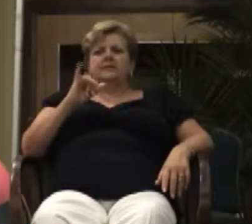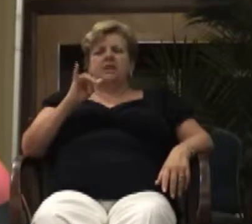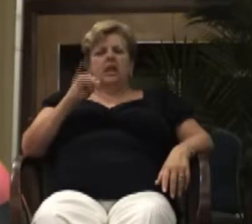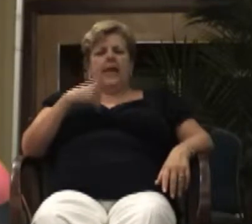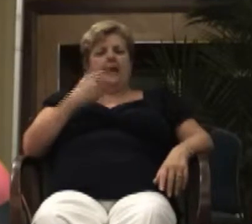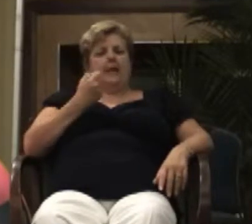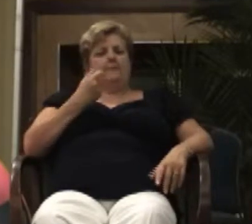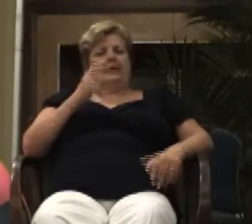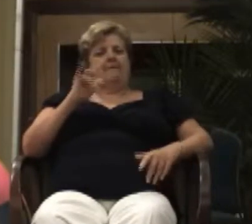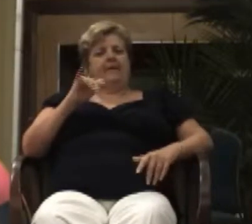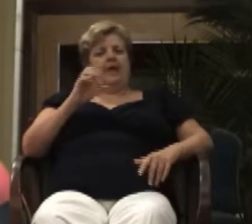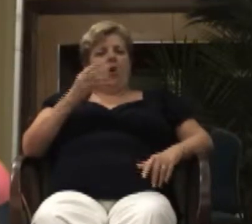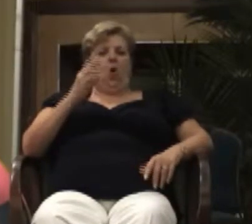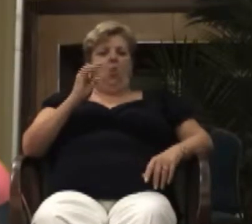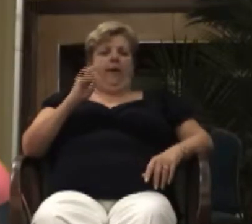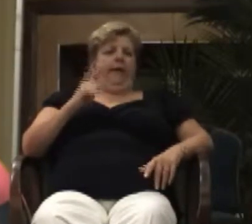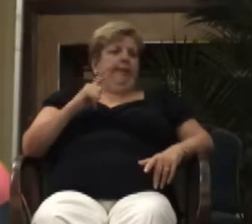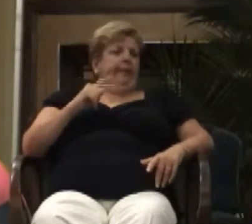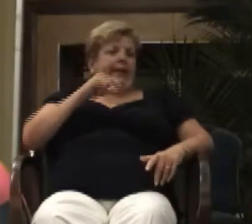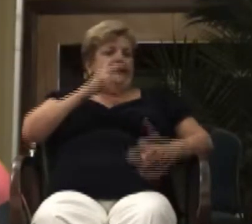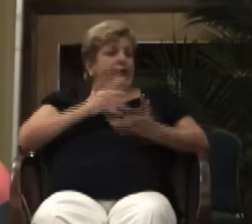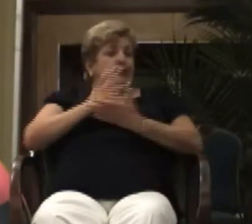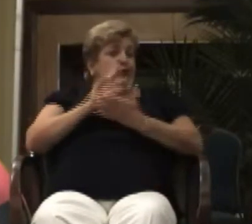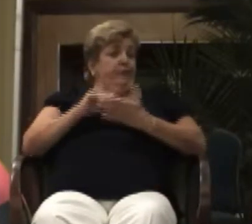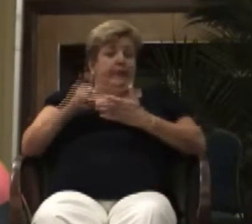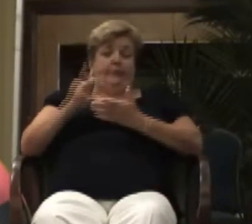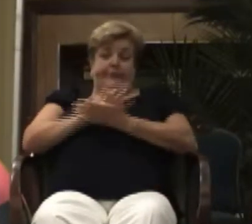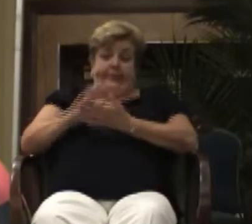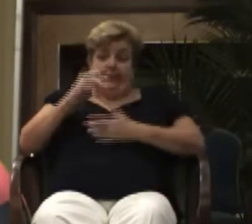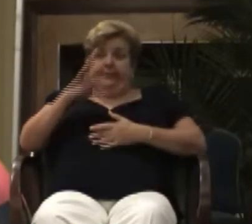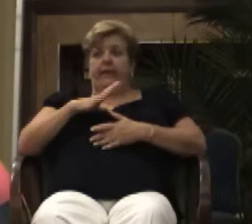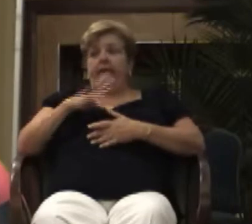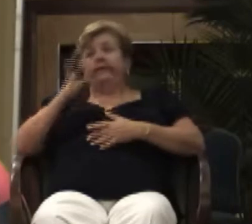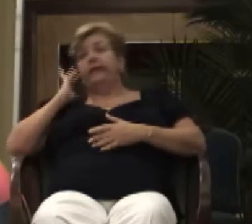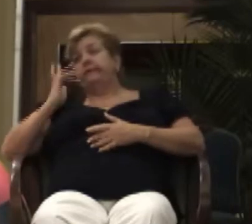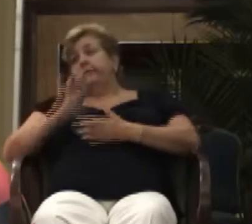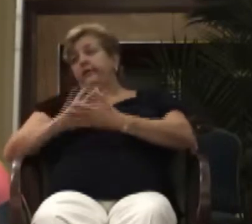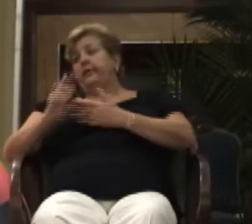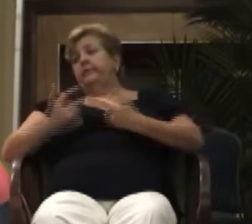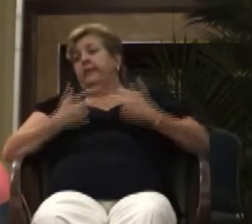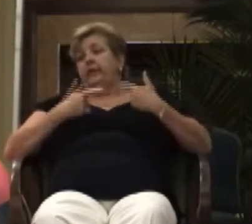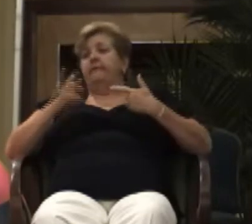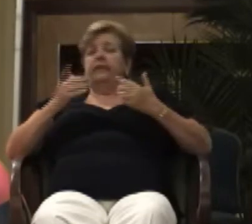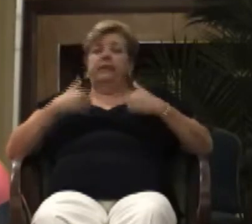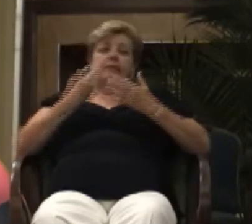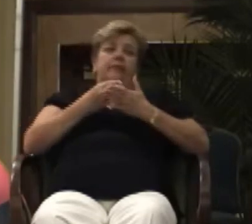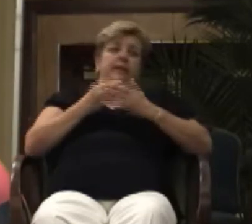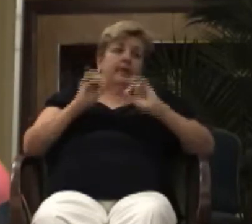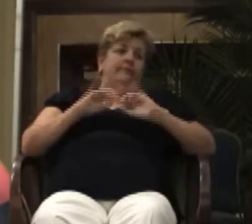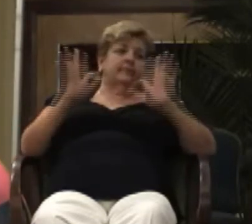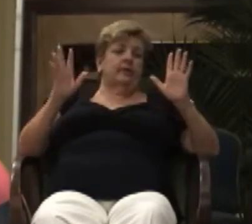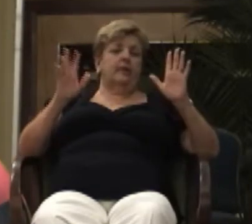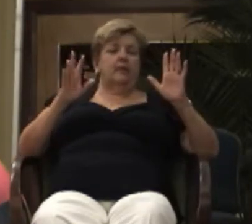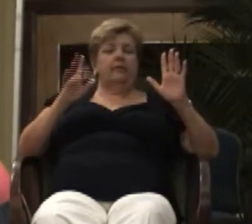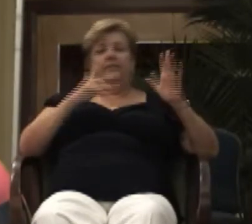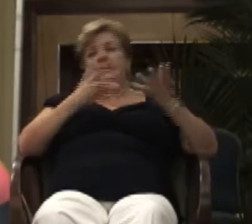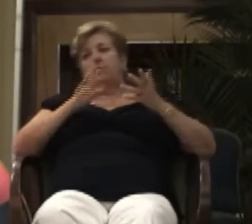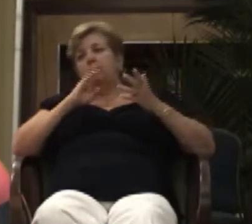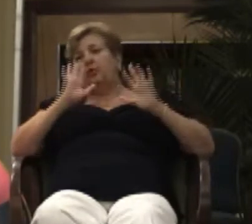I didn't deserve that. I mean, he was a nice guy, California, a nice life. He had money, obviously. He was going to be great. What was